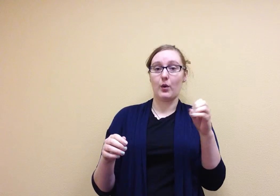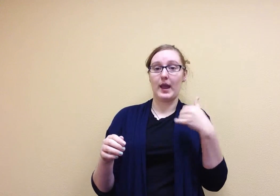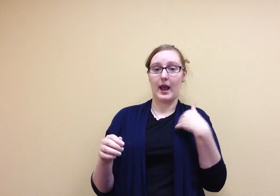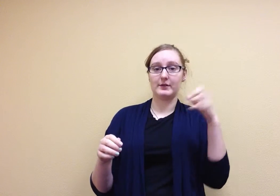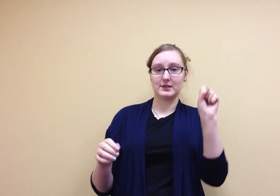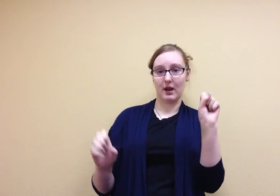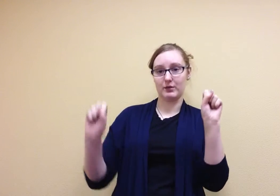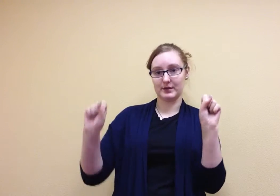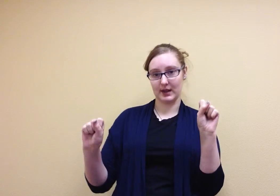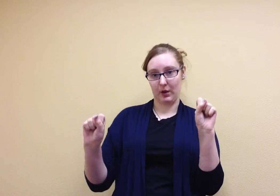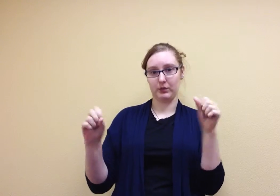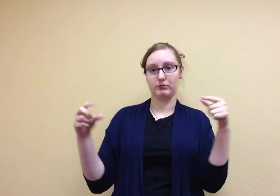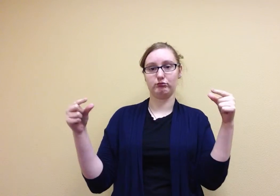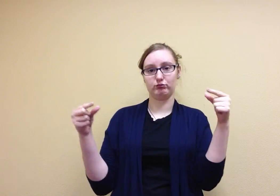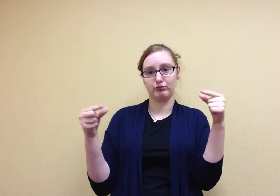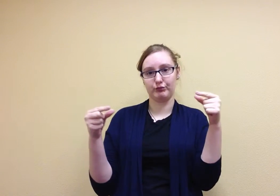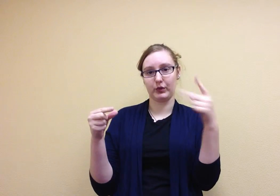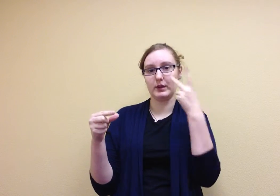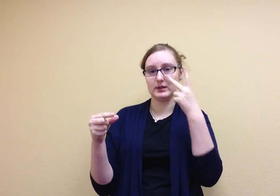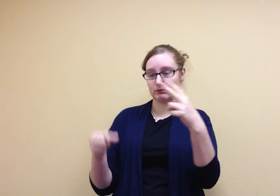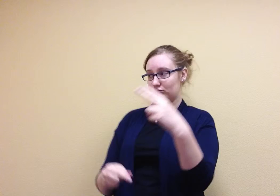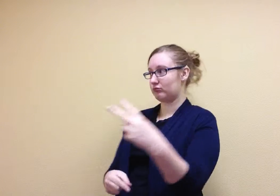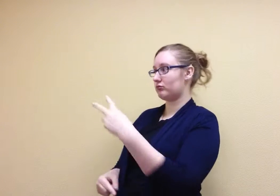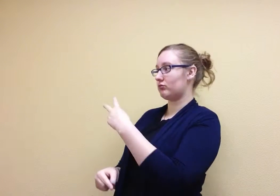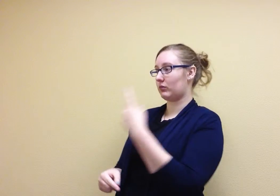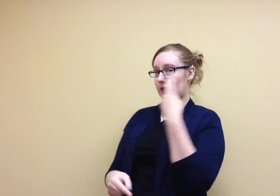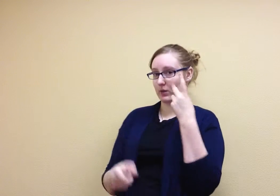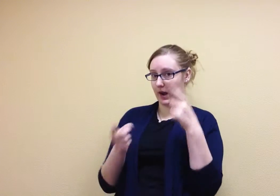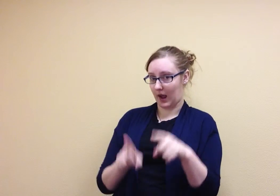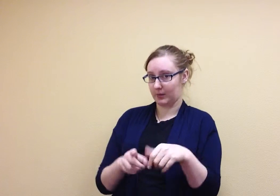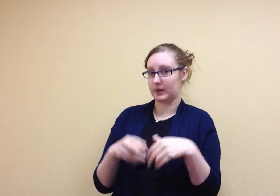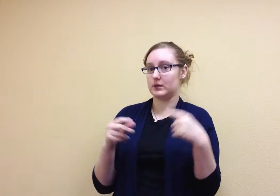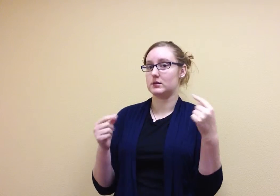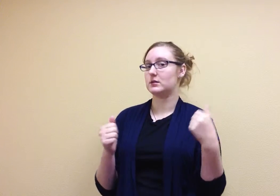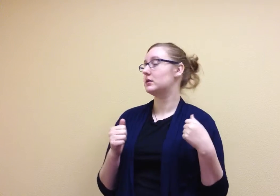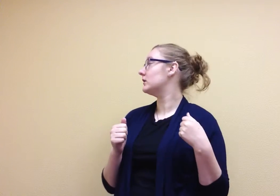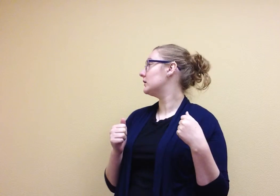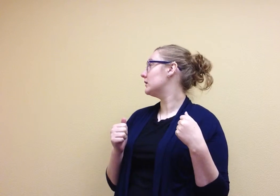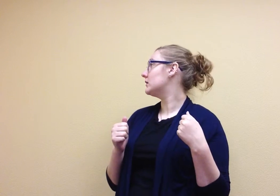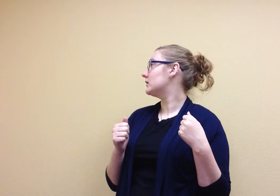Watch the screen and see what happens at the end of the magnets.